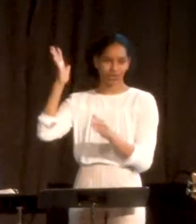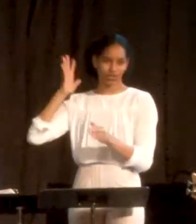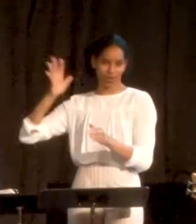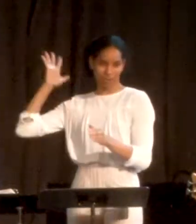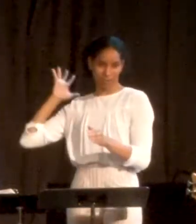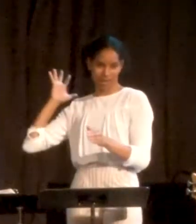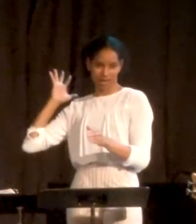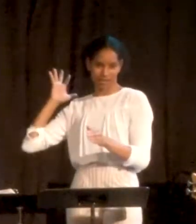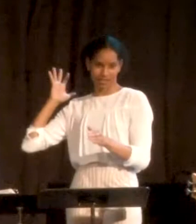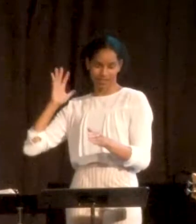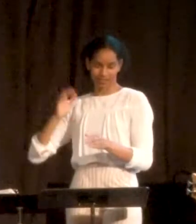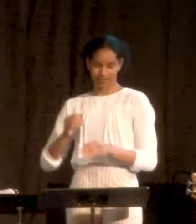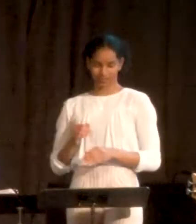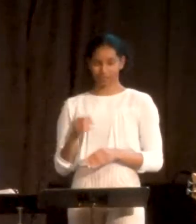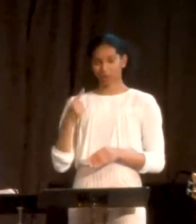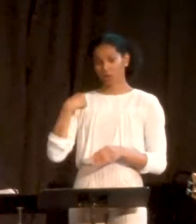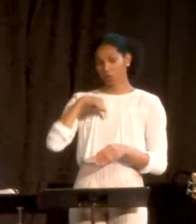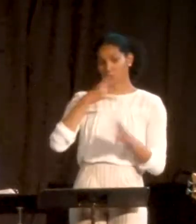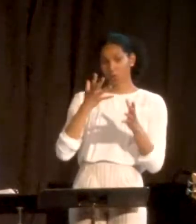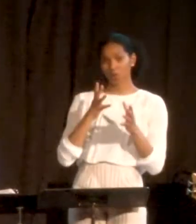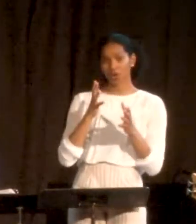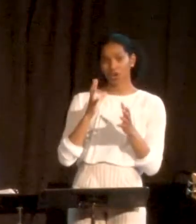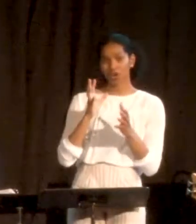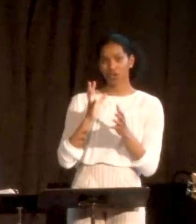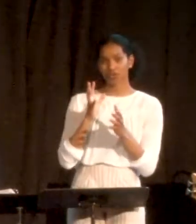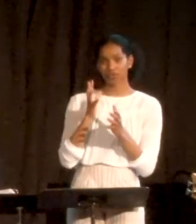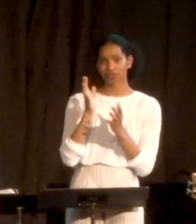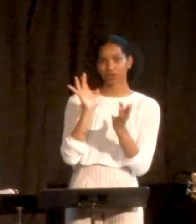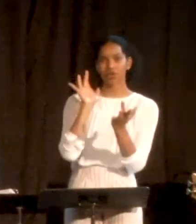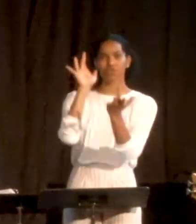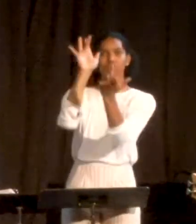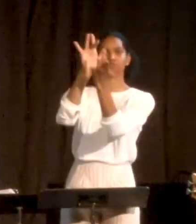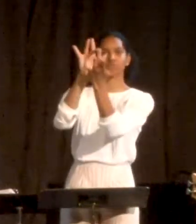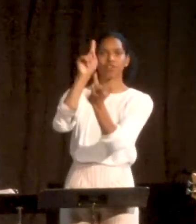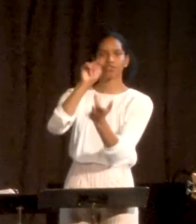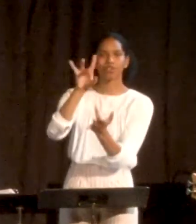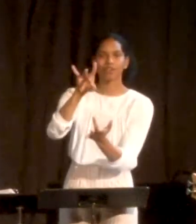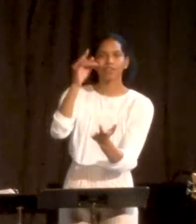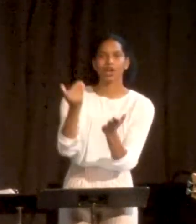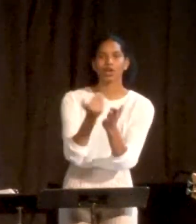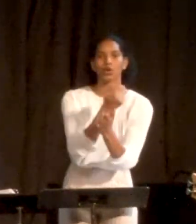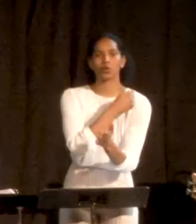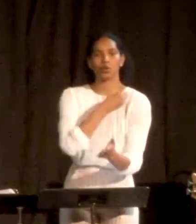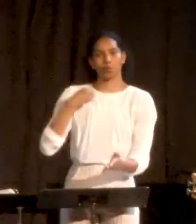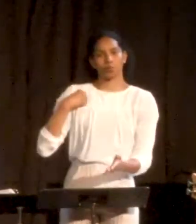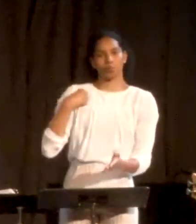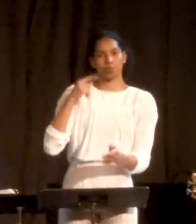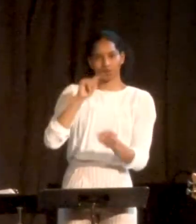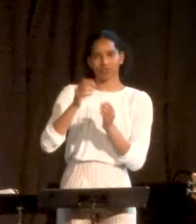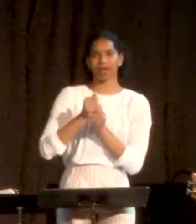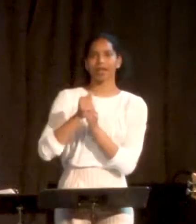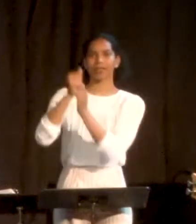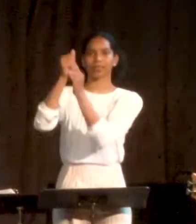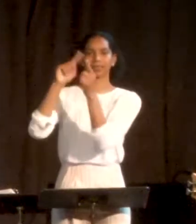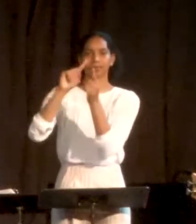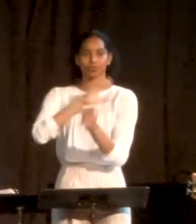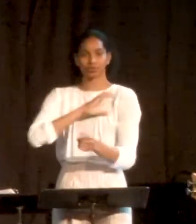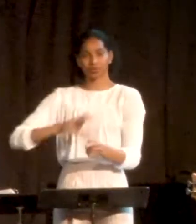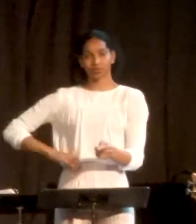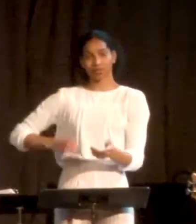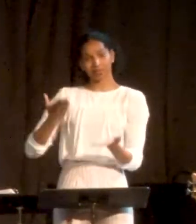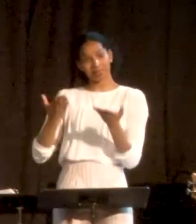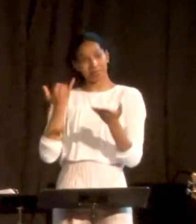to attract new members, to lead them to Christ. If it's a charismatic church like here,